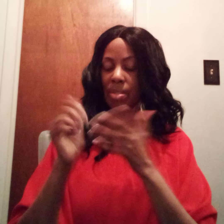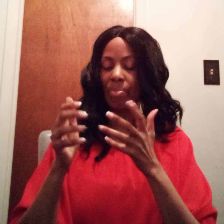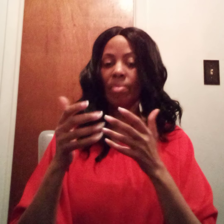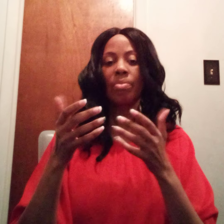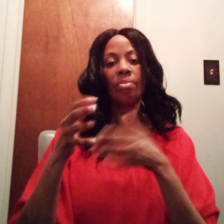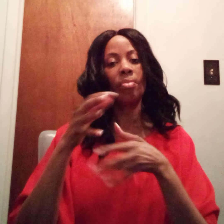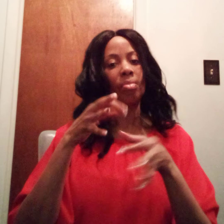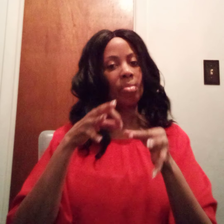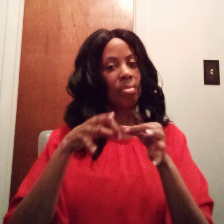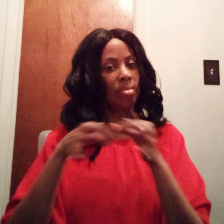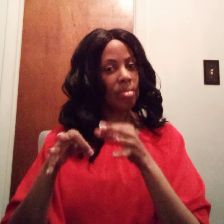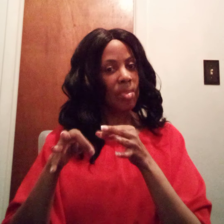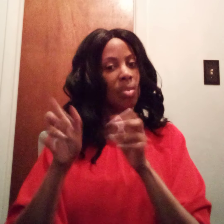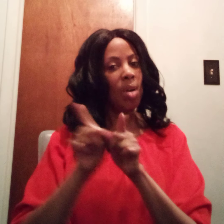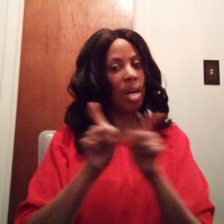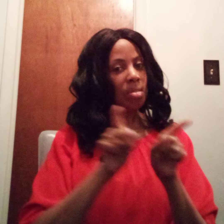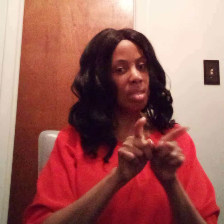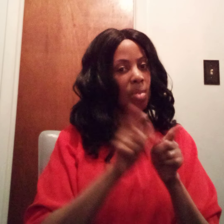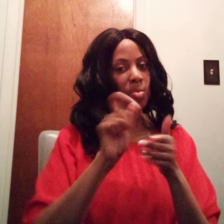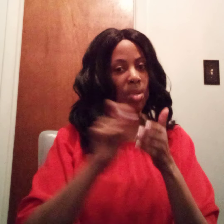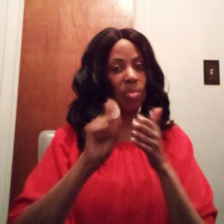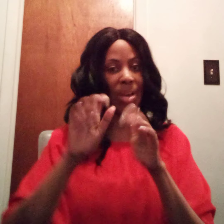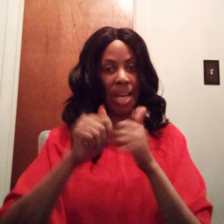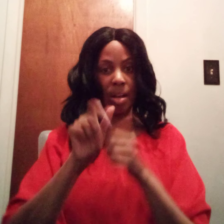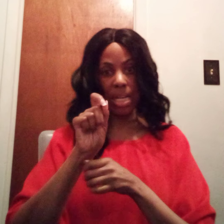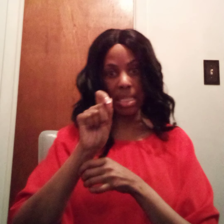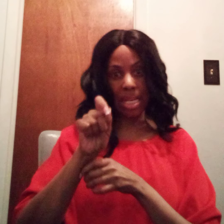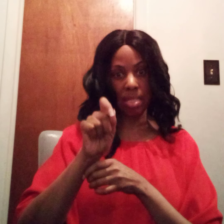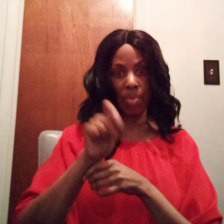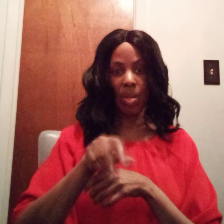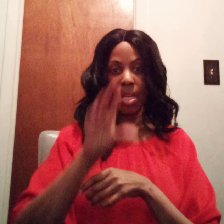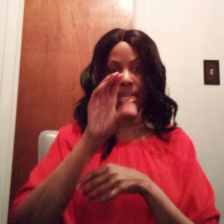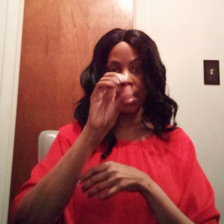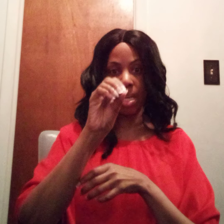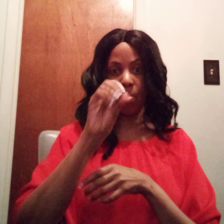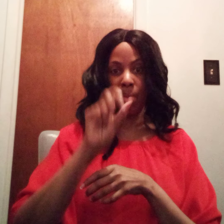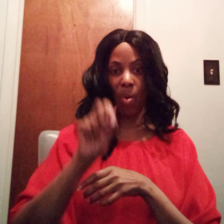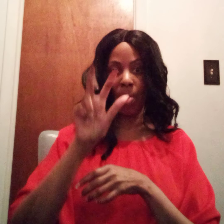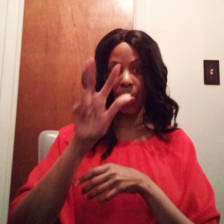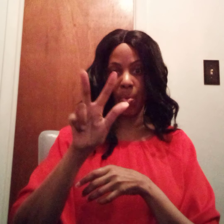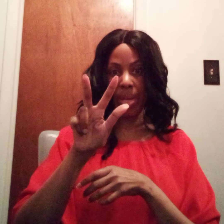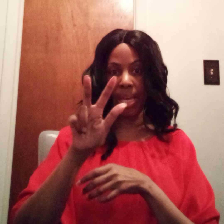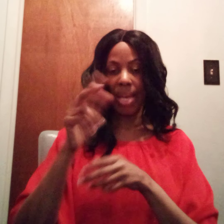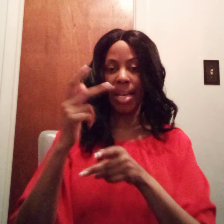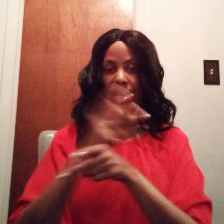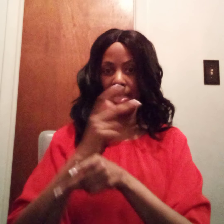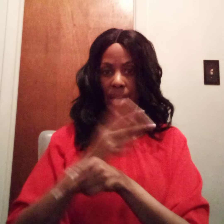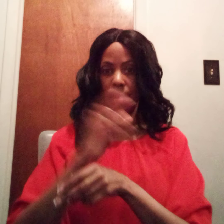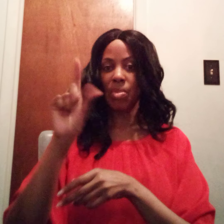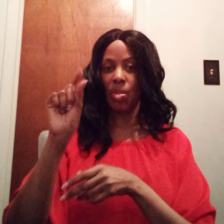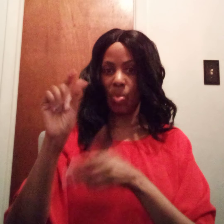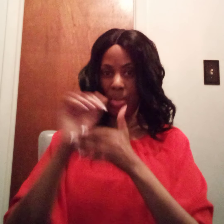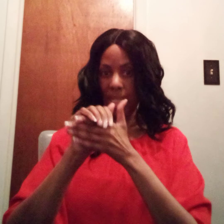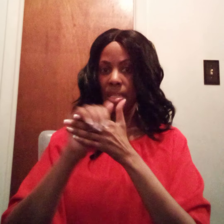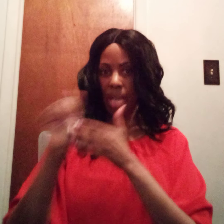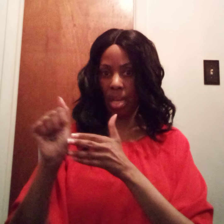write it, if you wanted to write this as a decimal, you could write this as 0.30 times $20, and if you were to do the math,